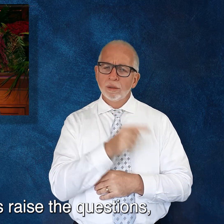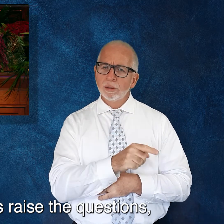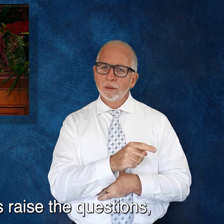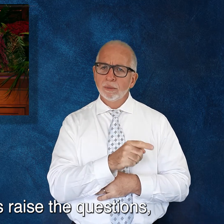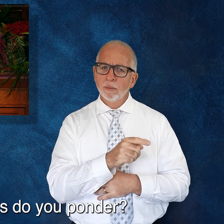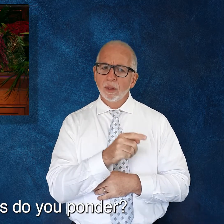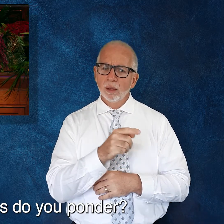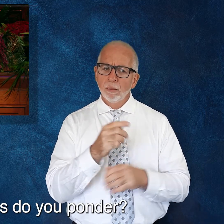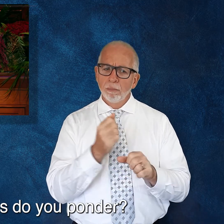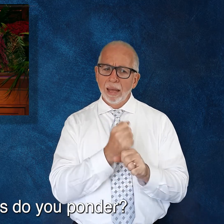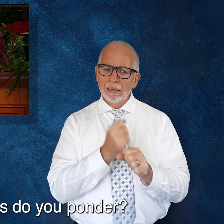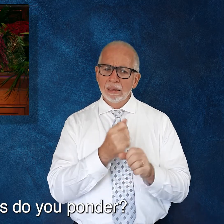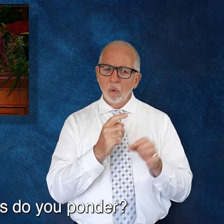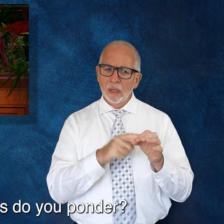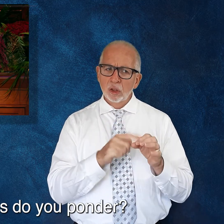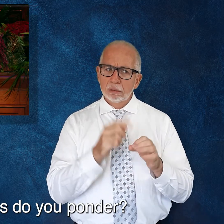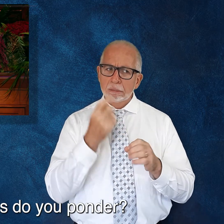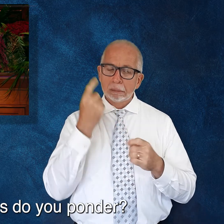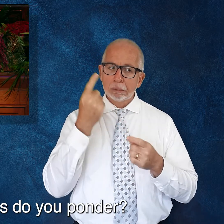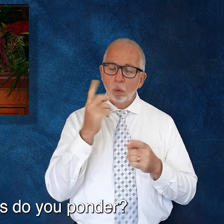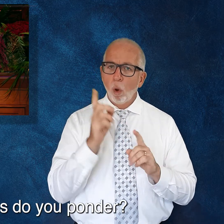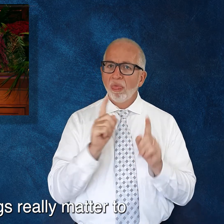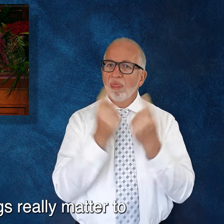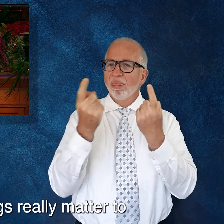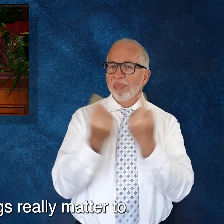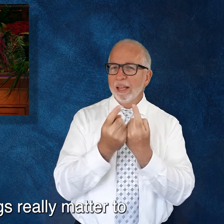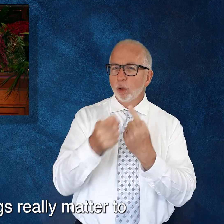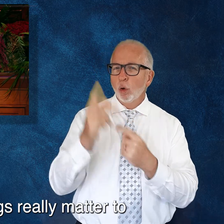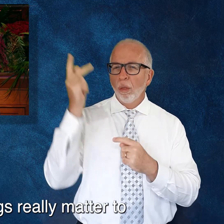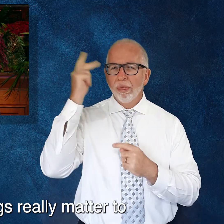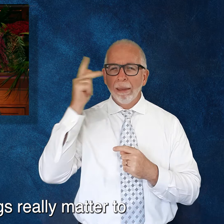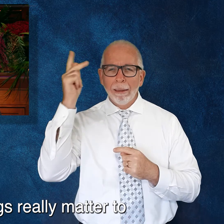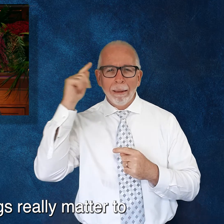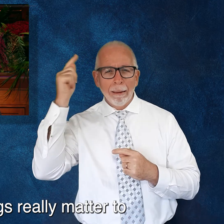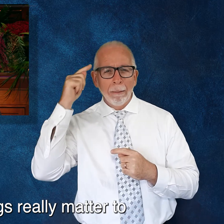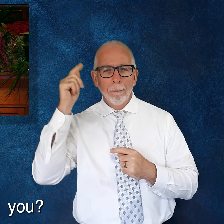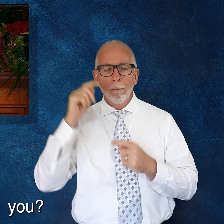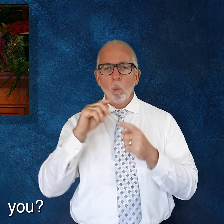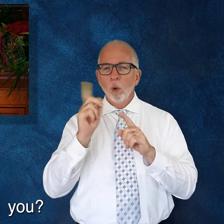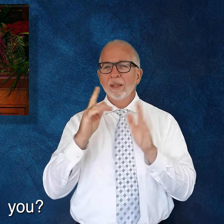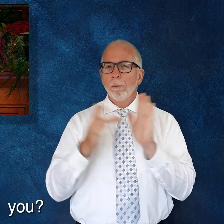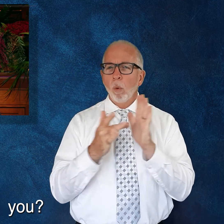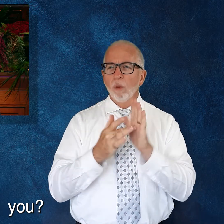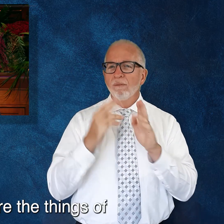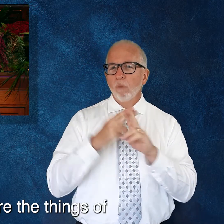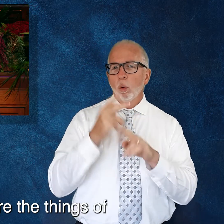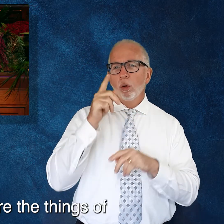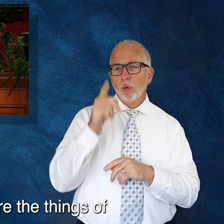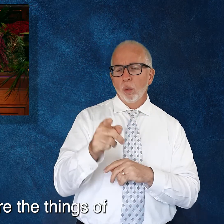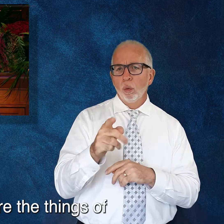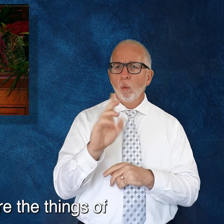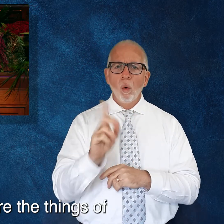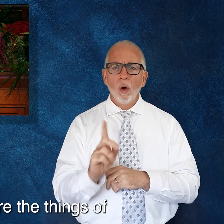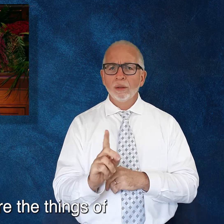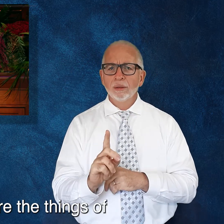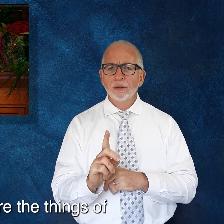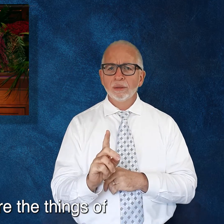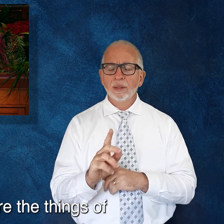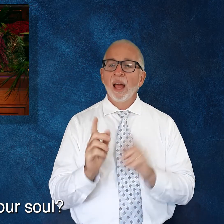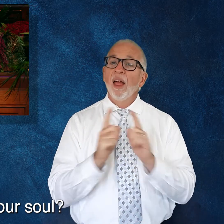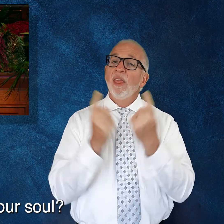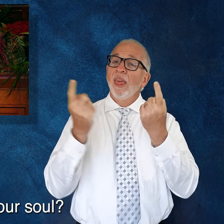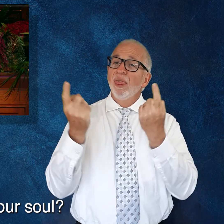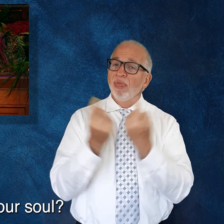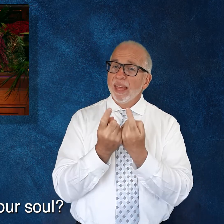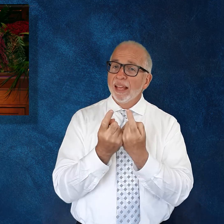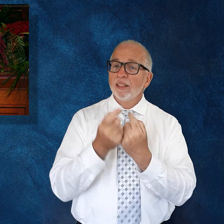questions, What things do you ponder? What things really matter to you? What are the things